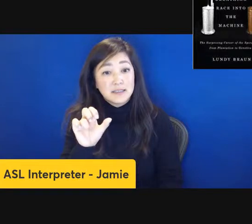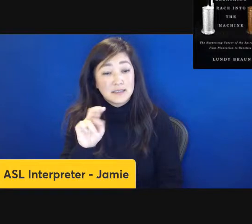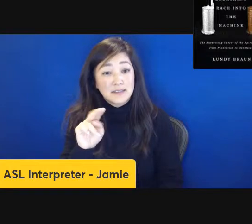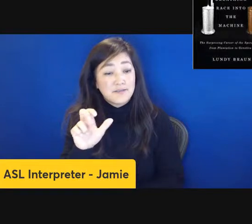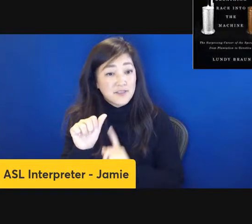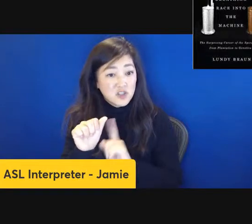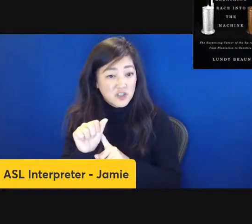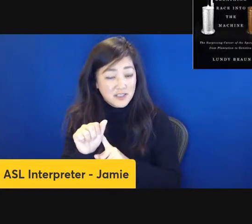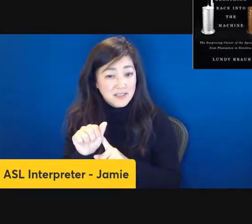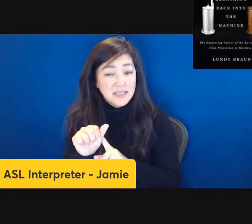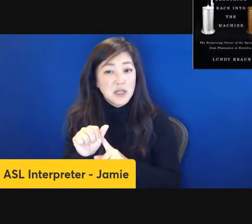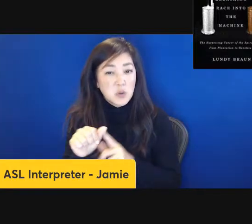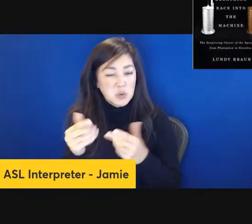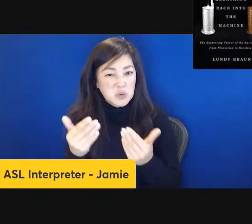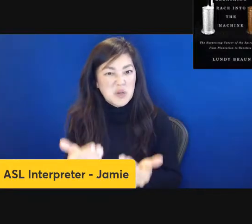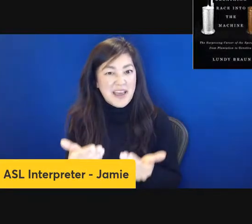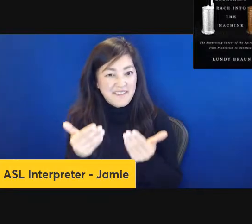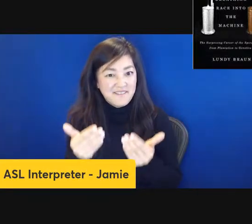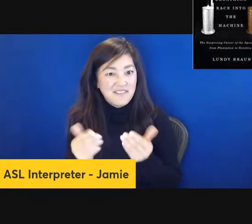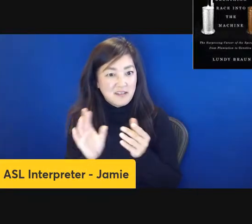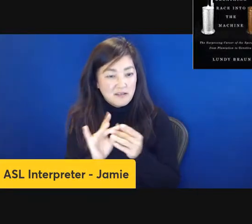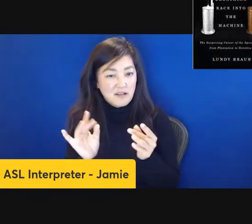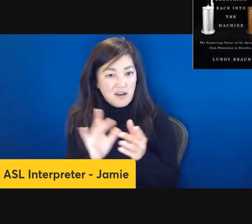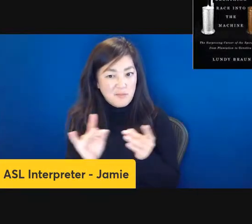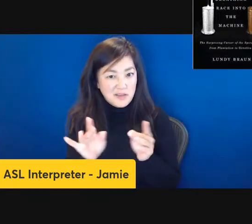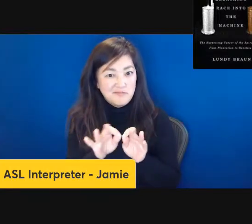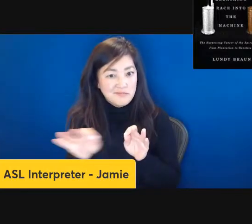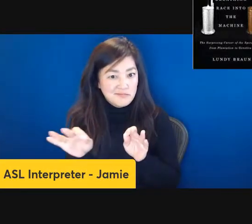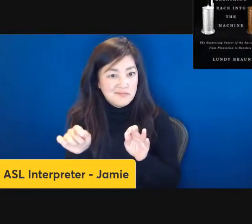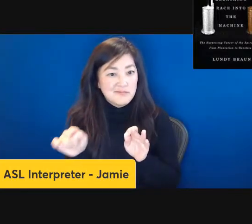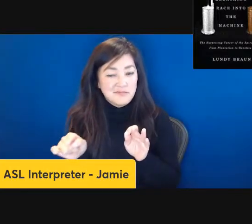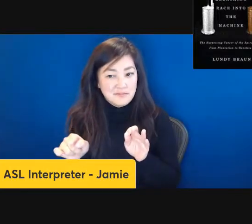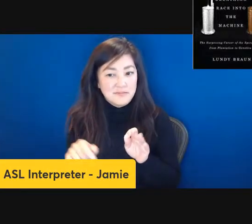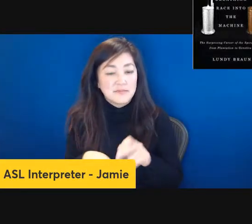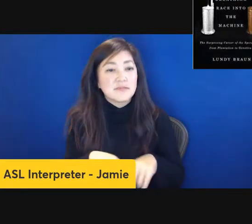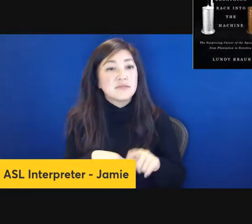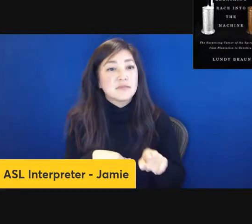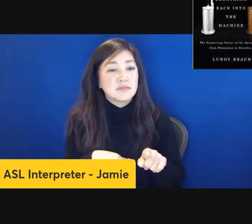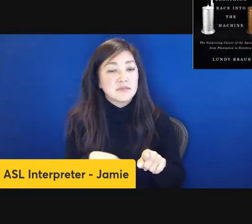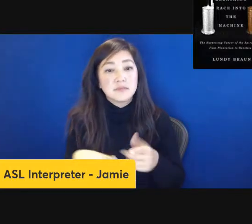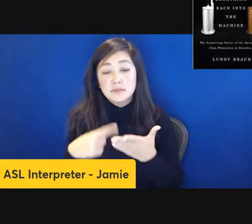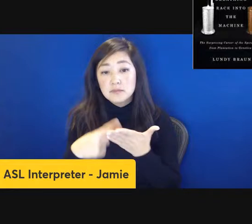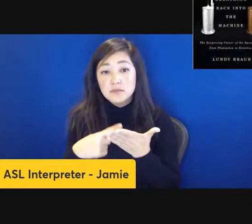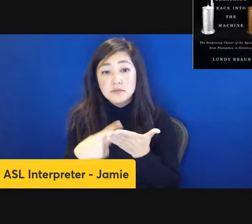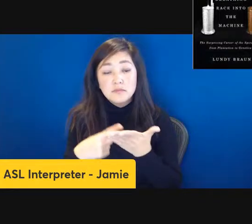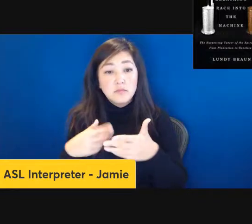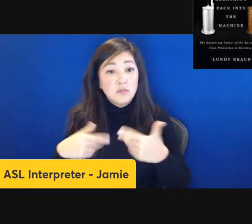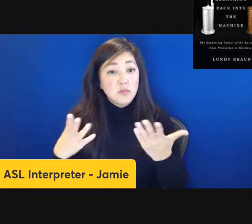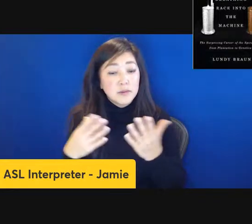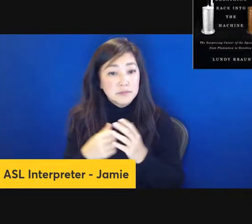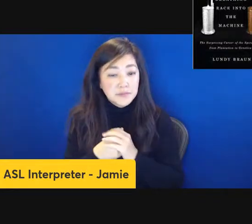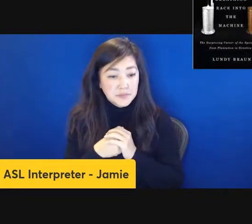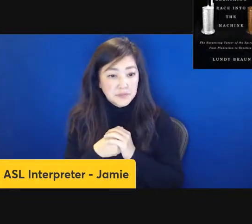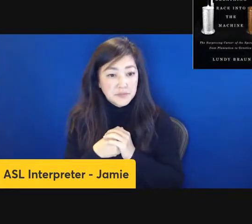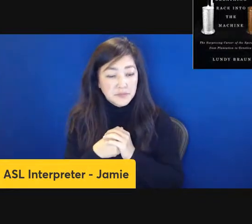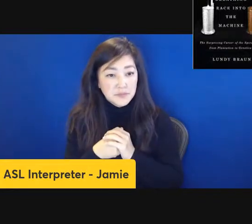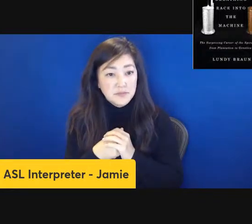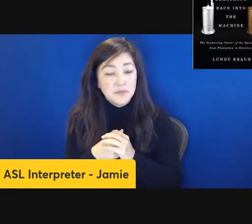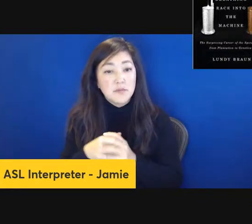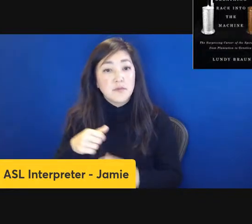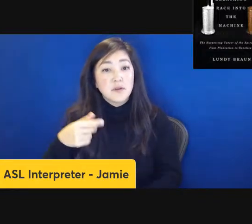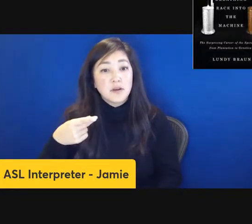carried a lot of weight. And here in Notes on the State of Virginia, he talked about the